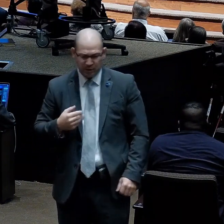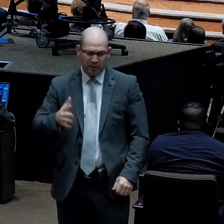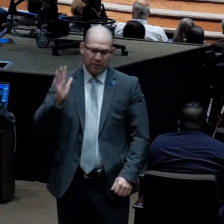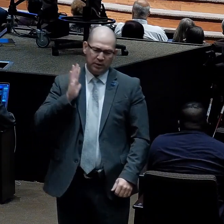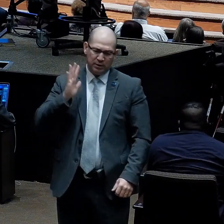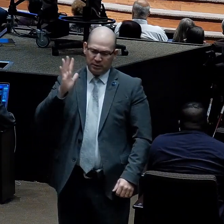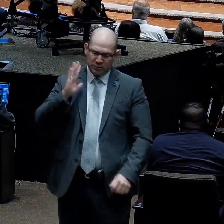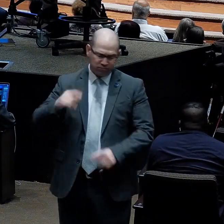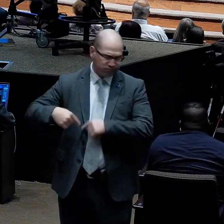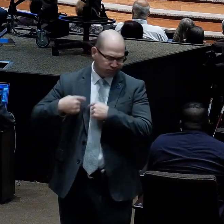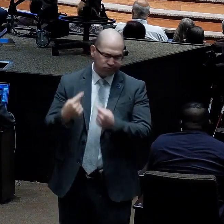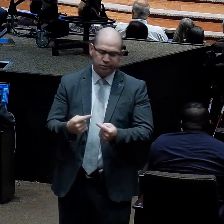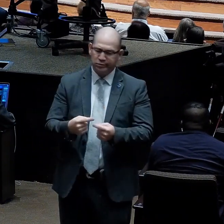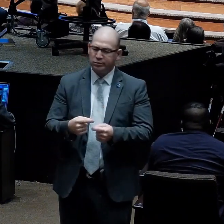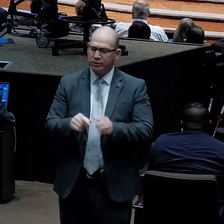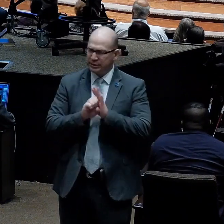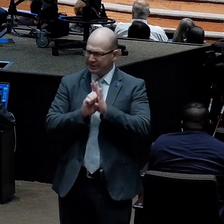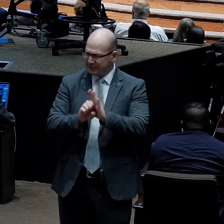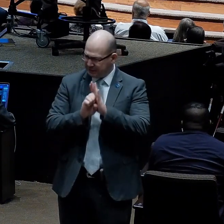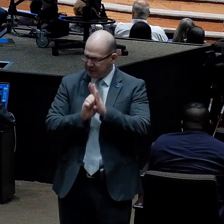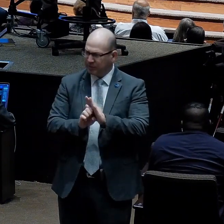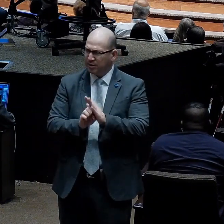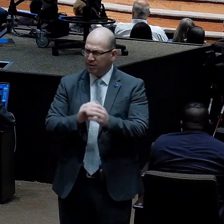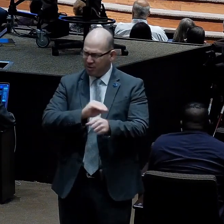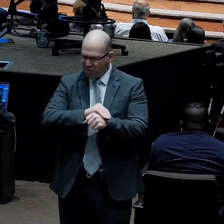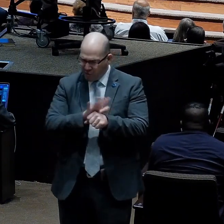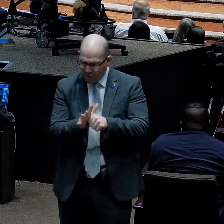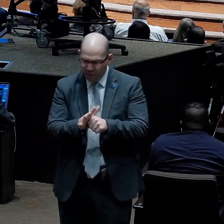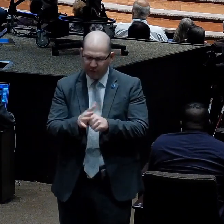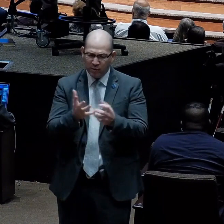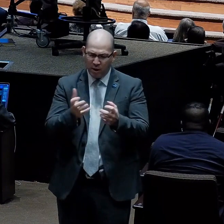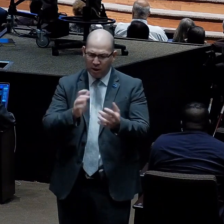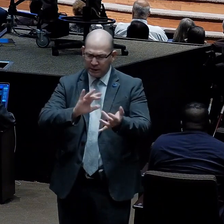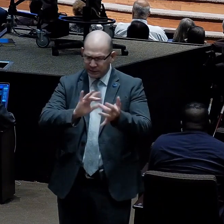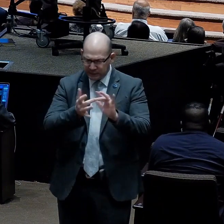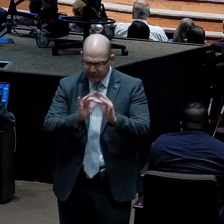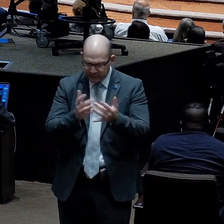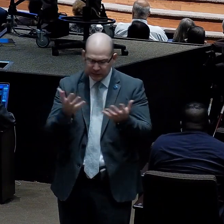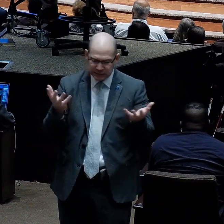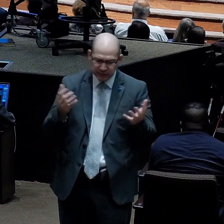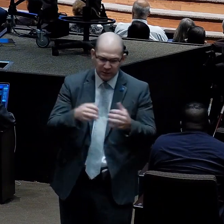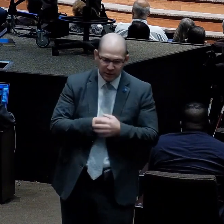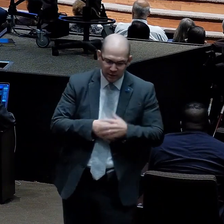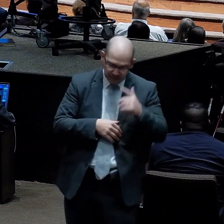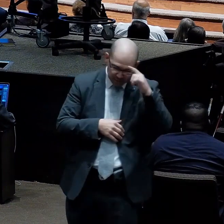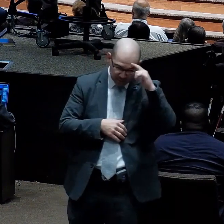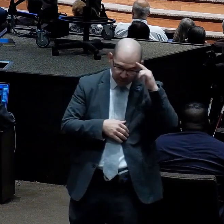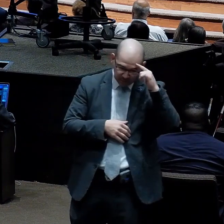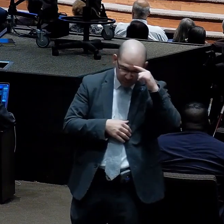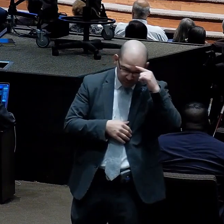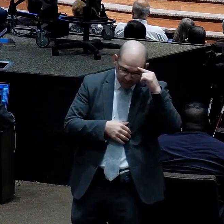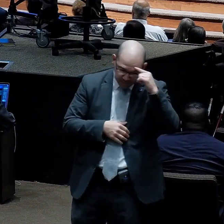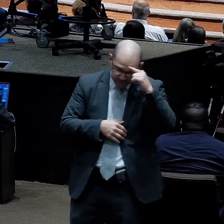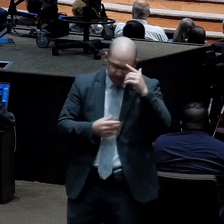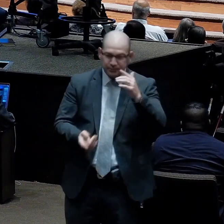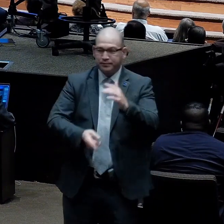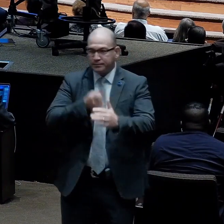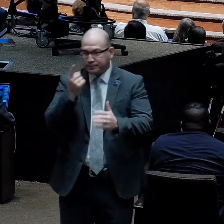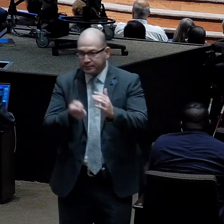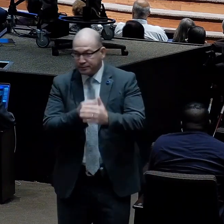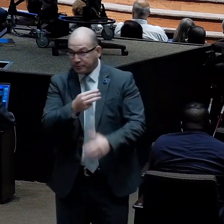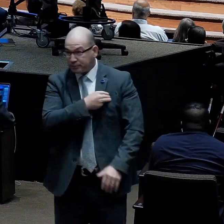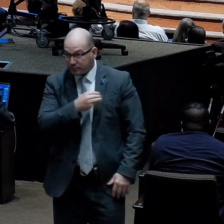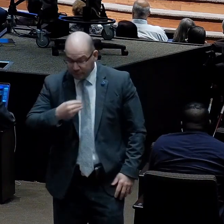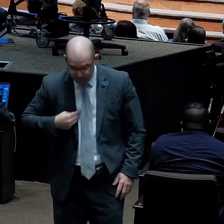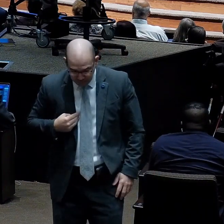past year, a lot of online stuff, and people looking here and there, and I get that. And sometimes you'll hear from a member, a former member,